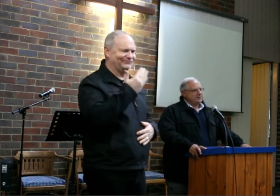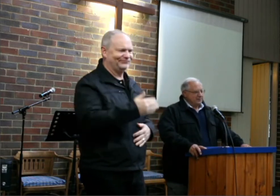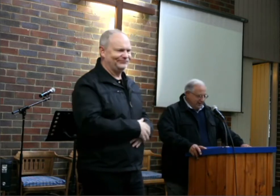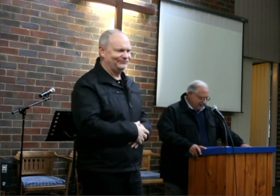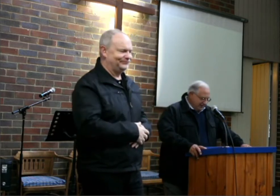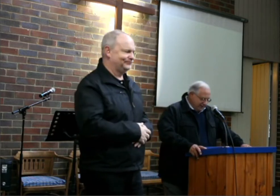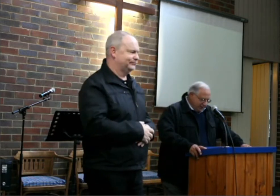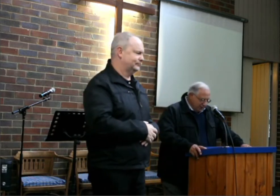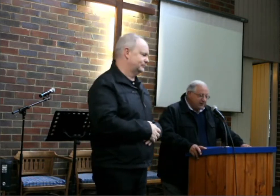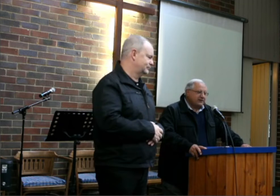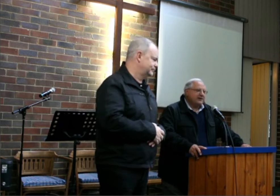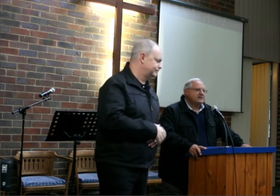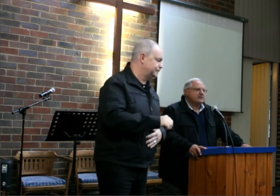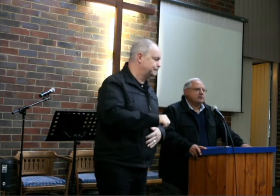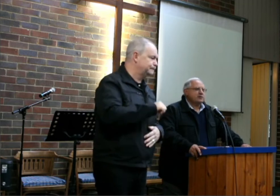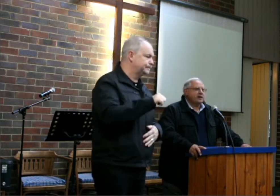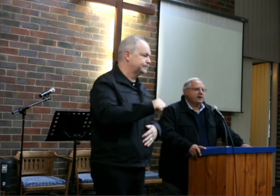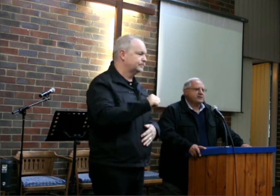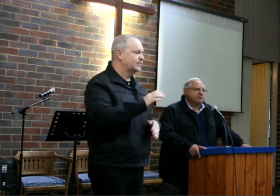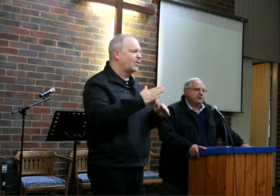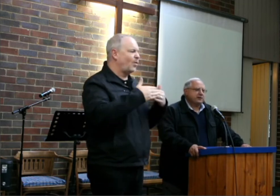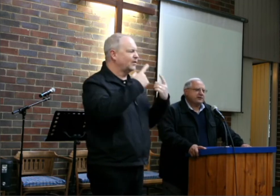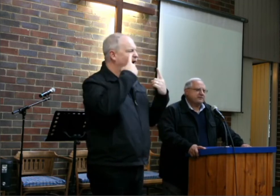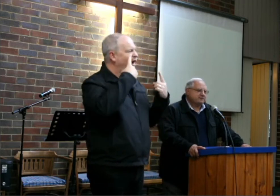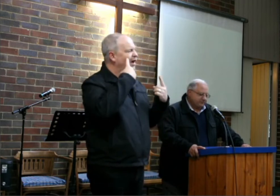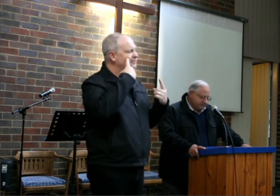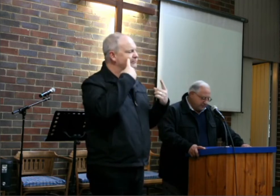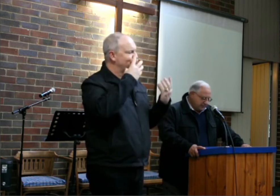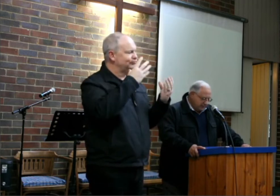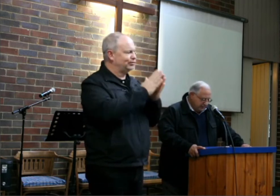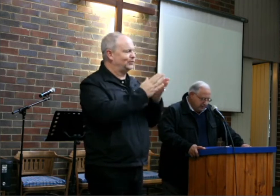Thank you. All right, let's close our eyes and pray.